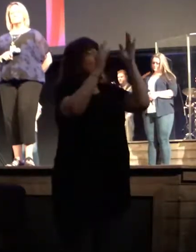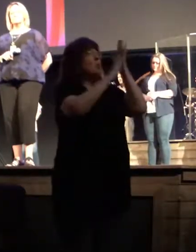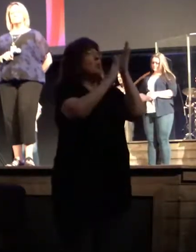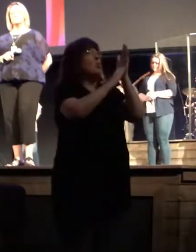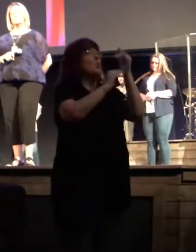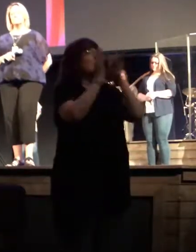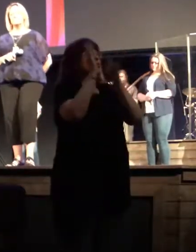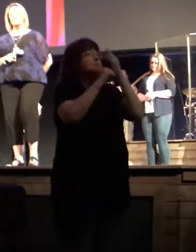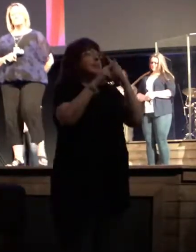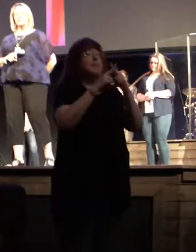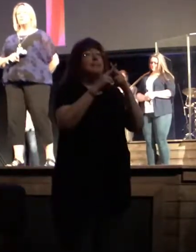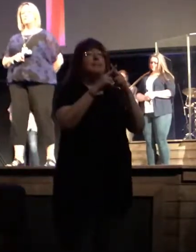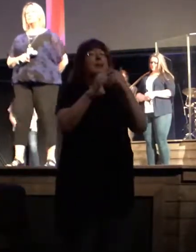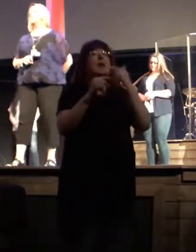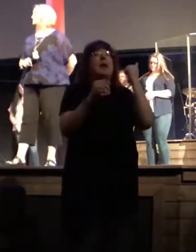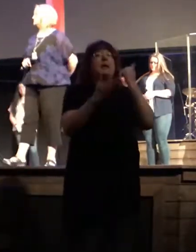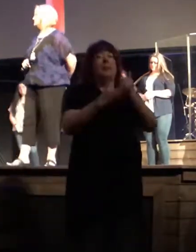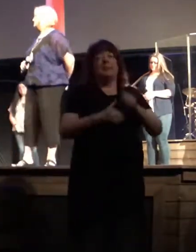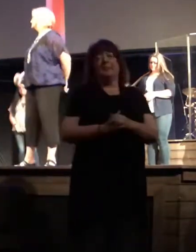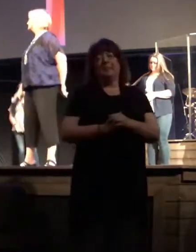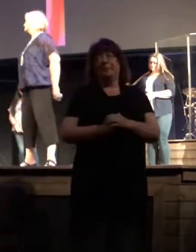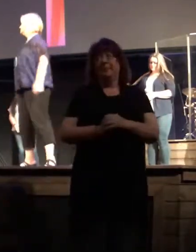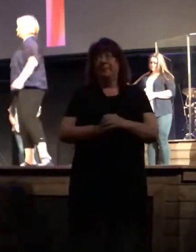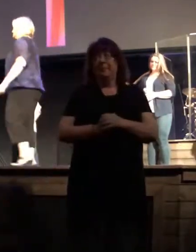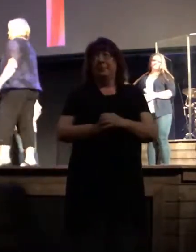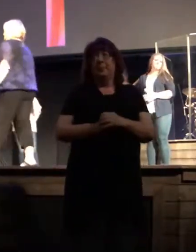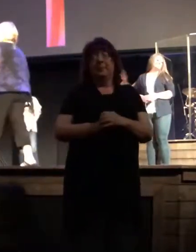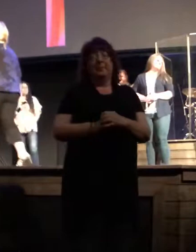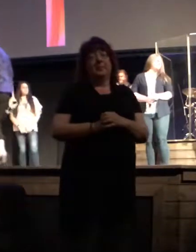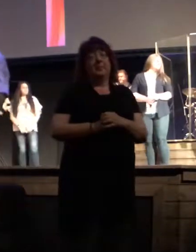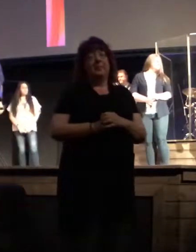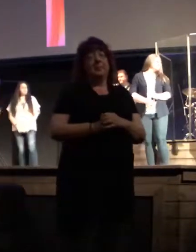In Jesus' name, and everybody said, amen. Amen.